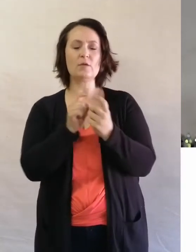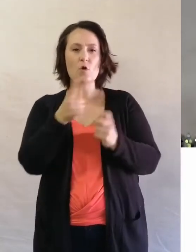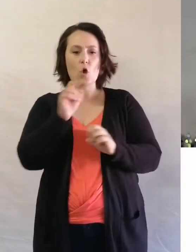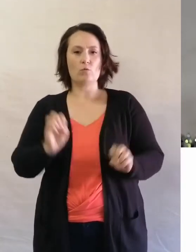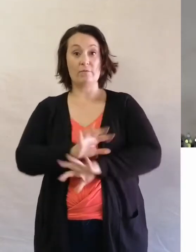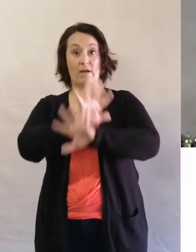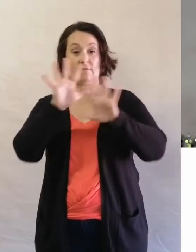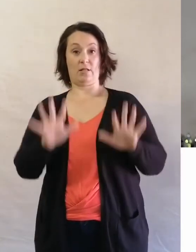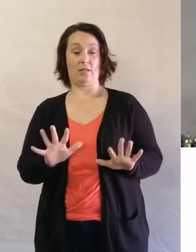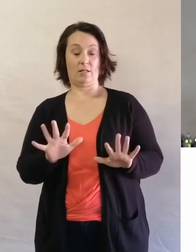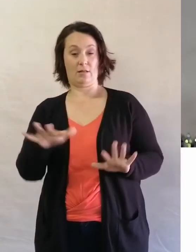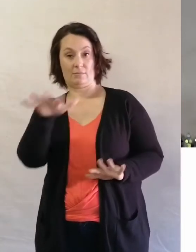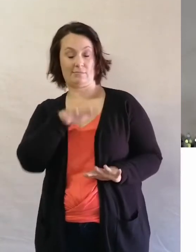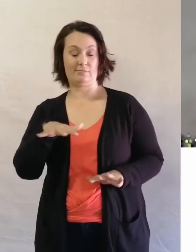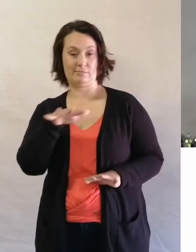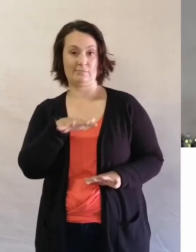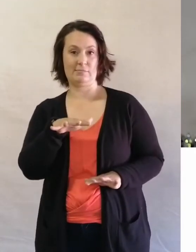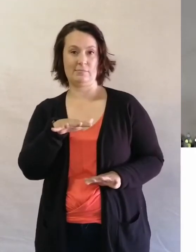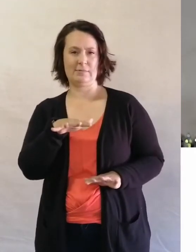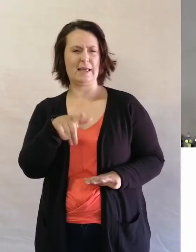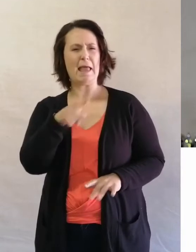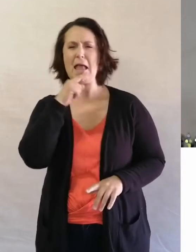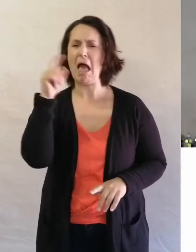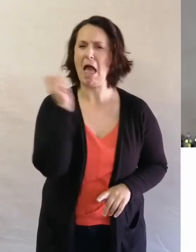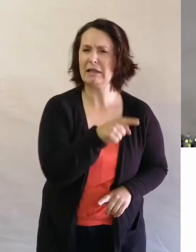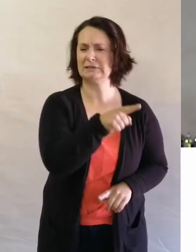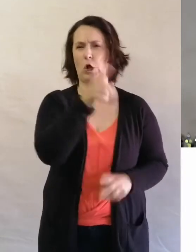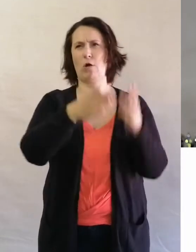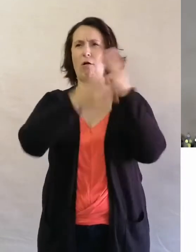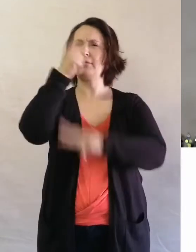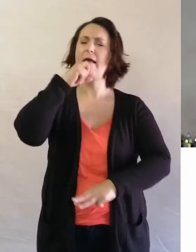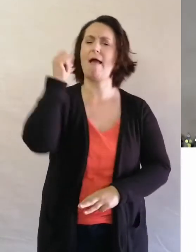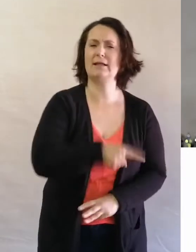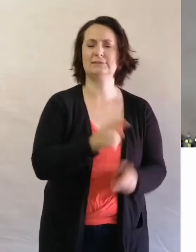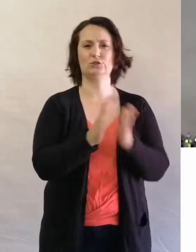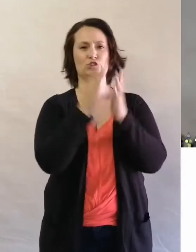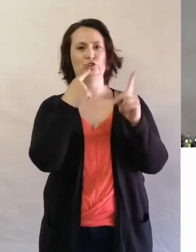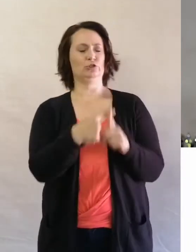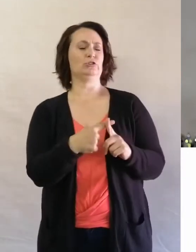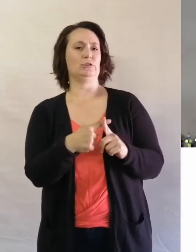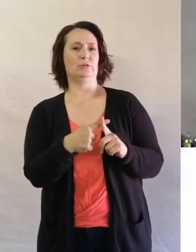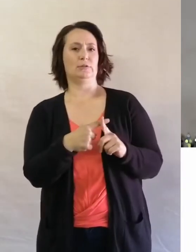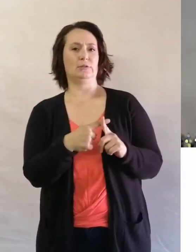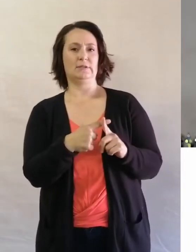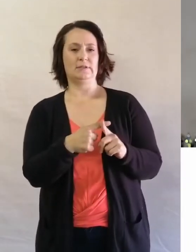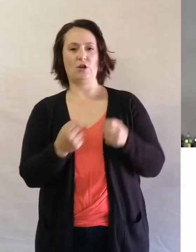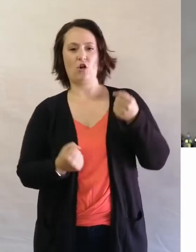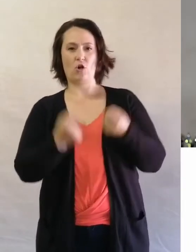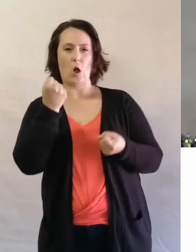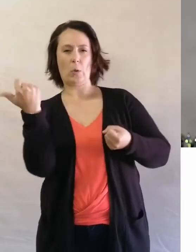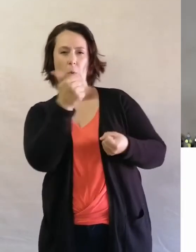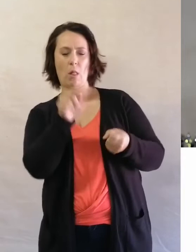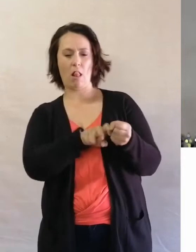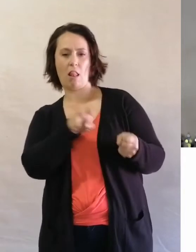Maritzburg. He hated God. He hated the church. He sat down in front of me. He had just got out of his Lamborghini And